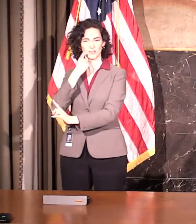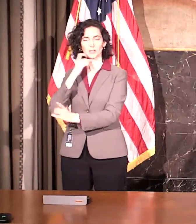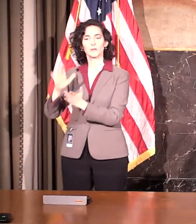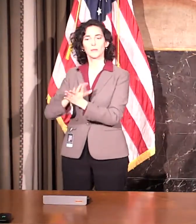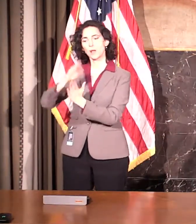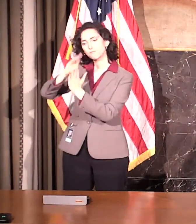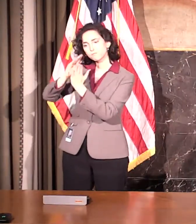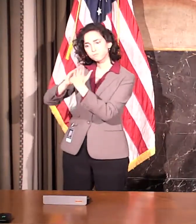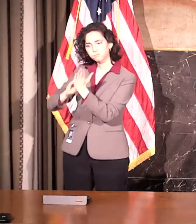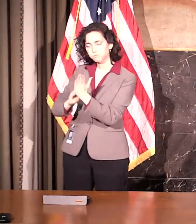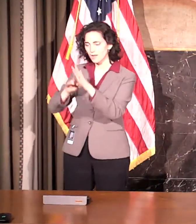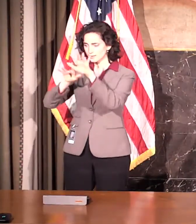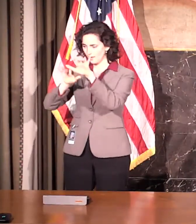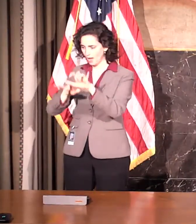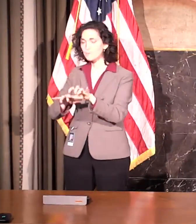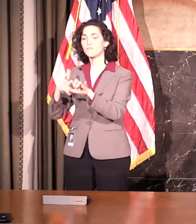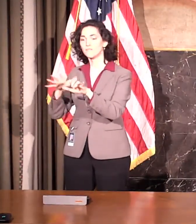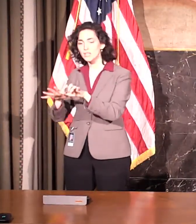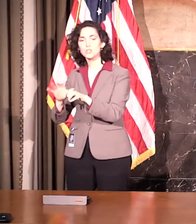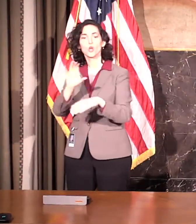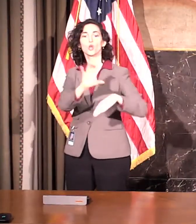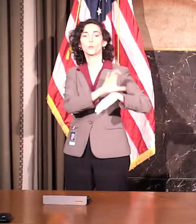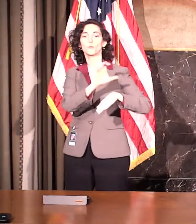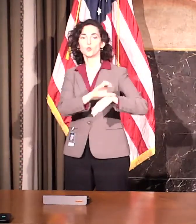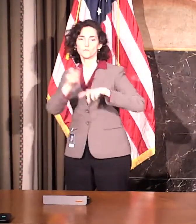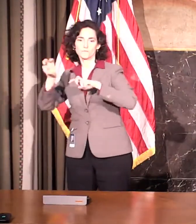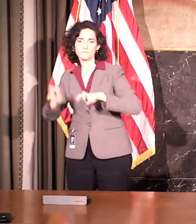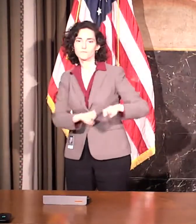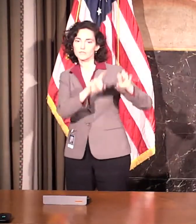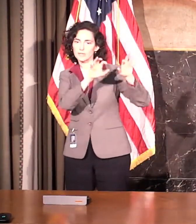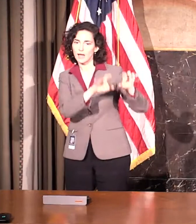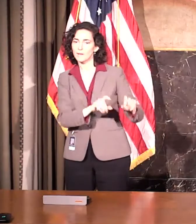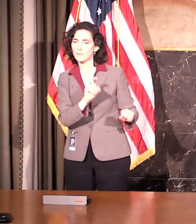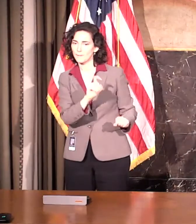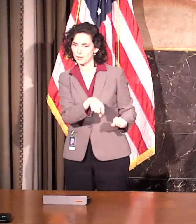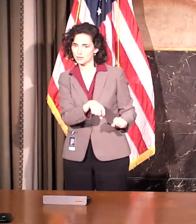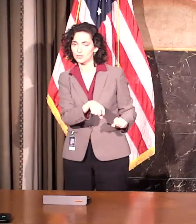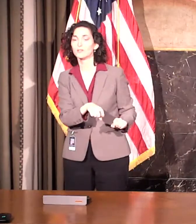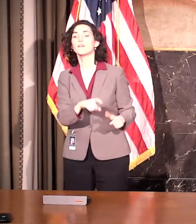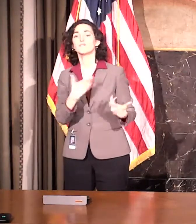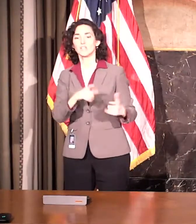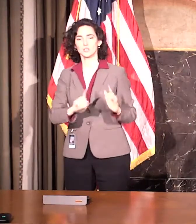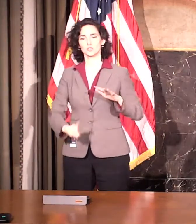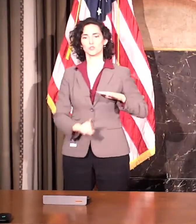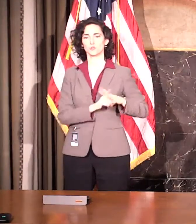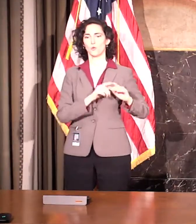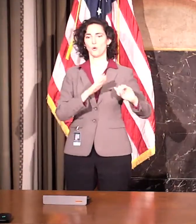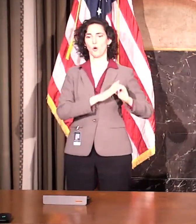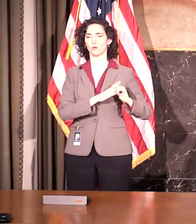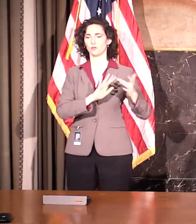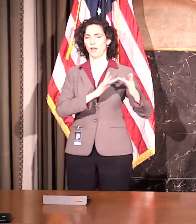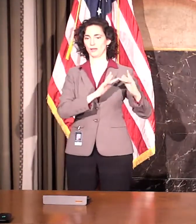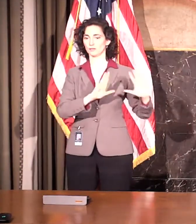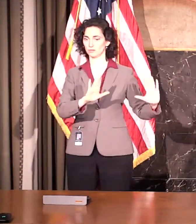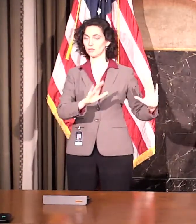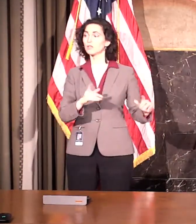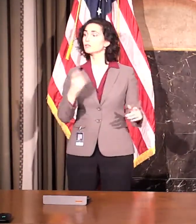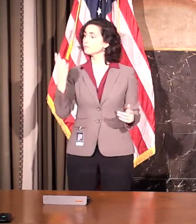the computer system and show up on links. But we can report that a minimum of